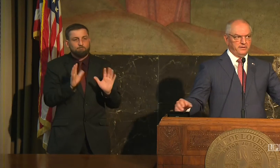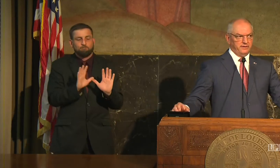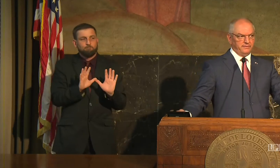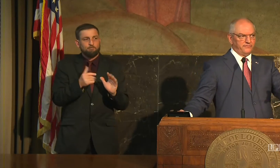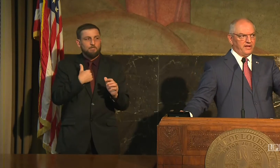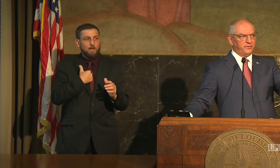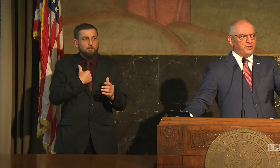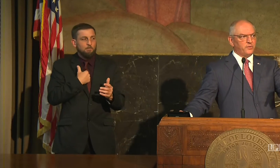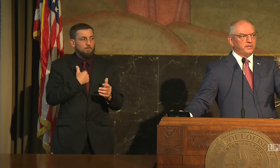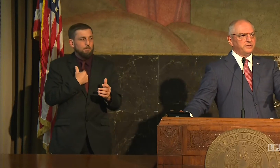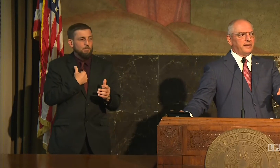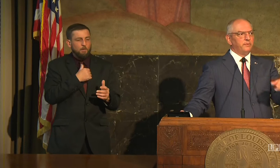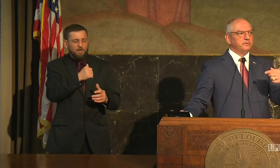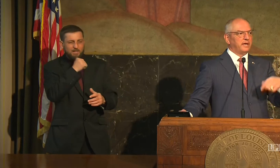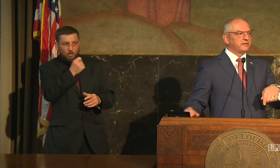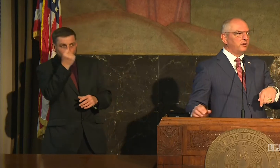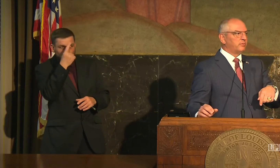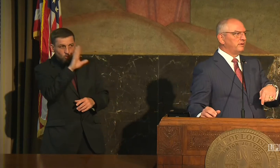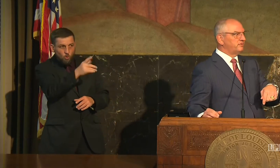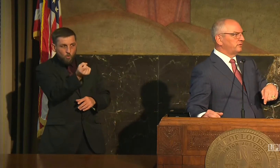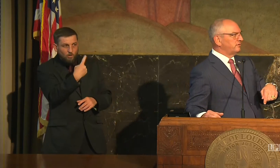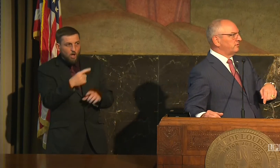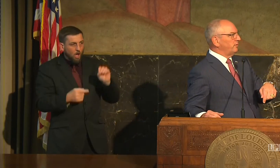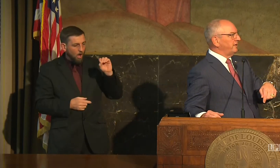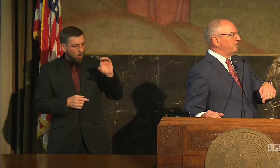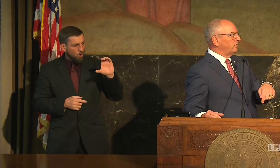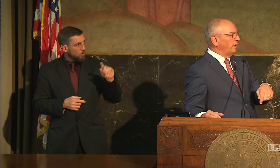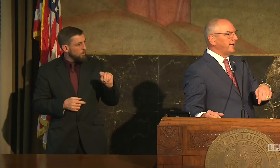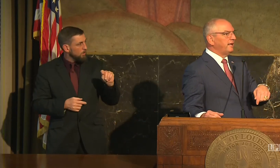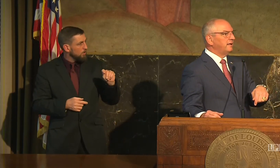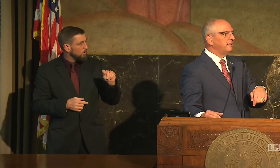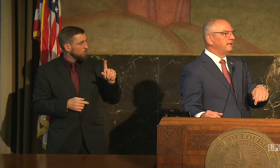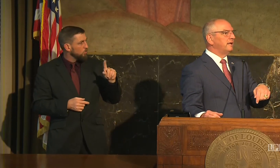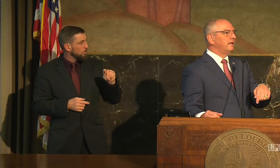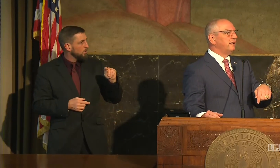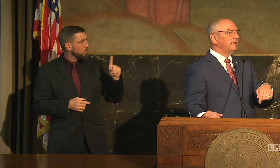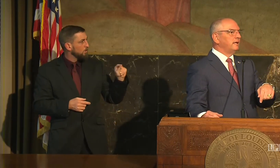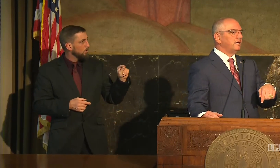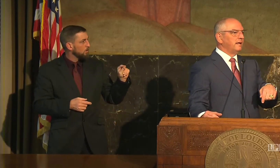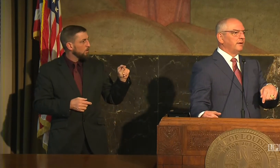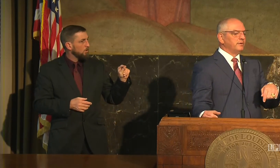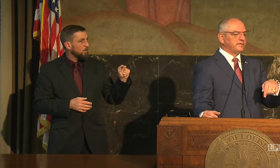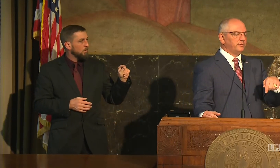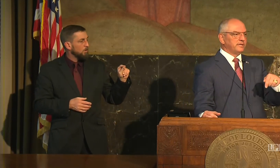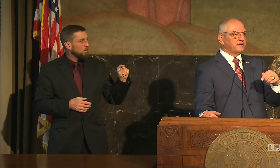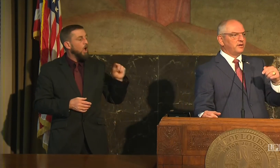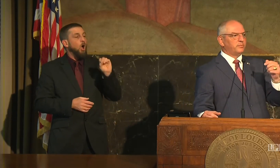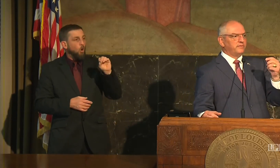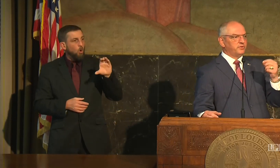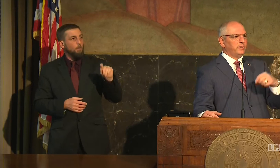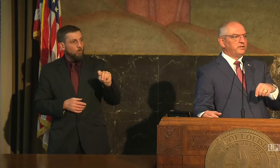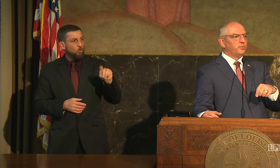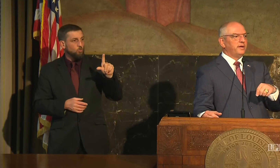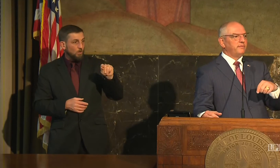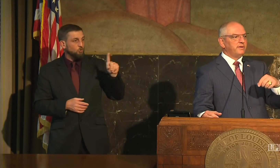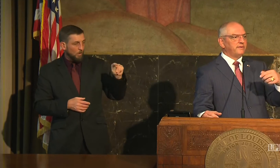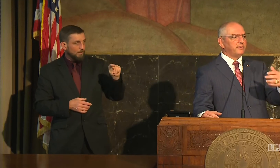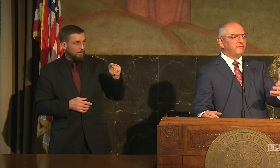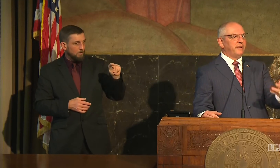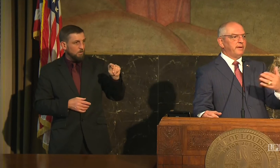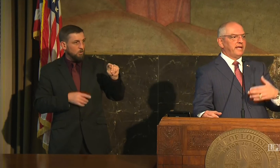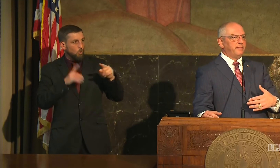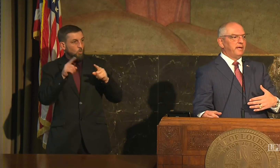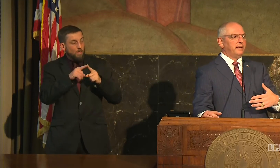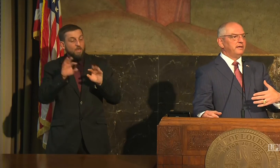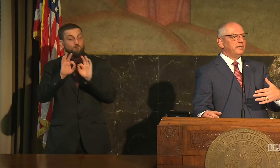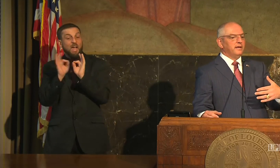I'm not following your question. It was October of 2020. Yeah, it was October of 2020 whenever